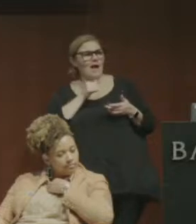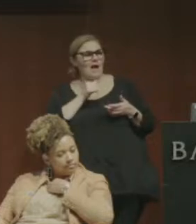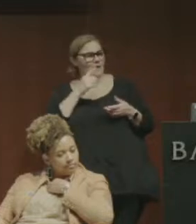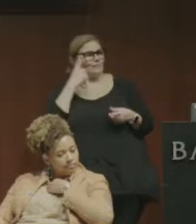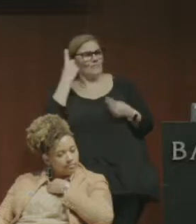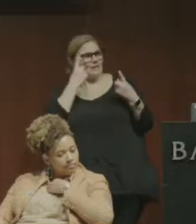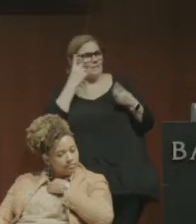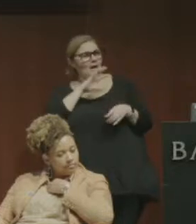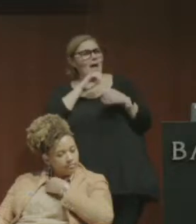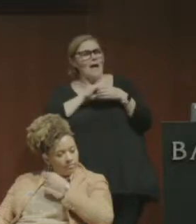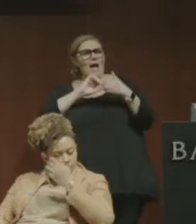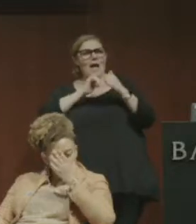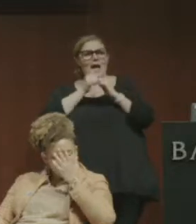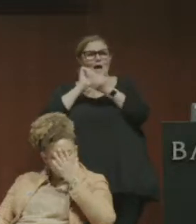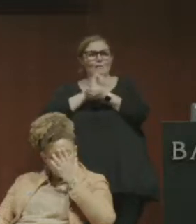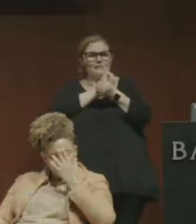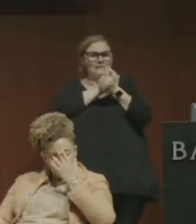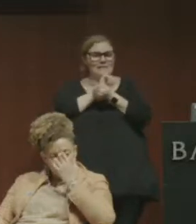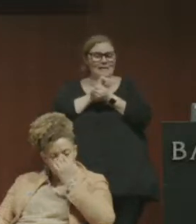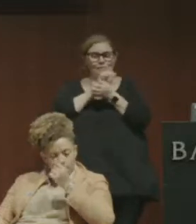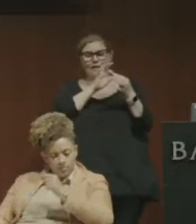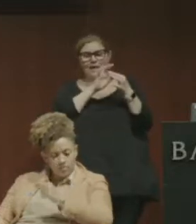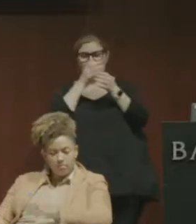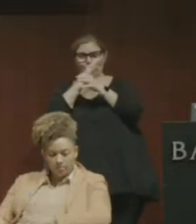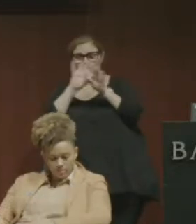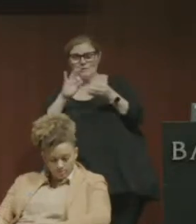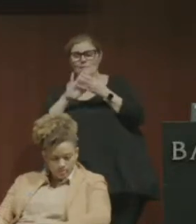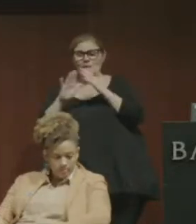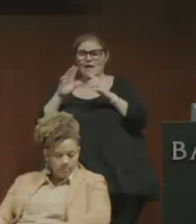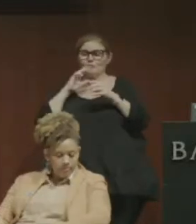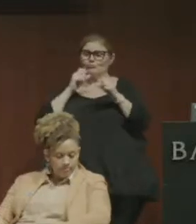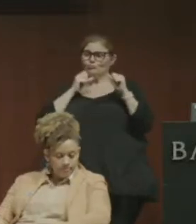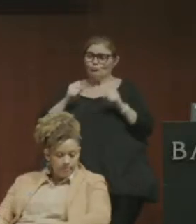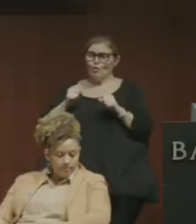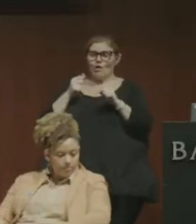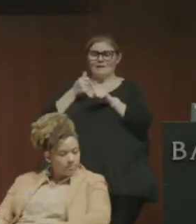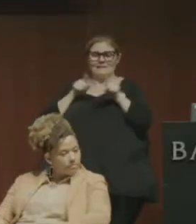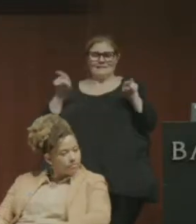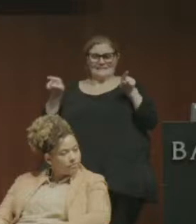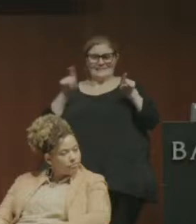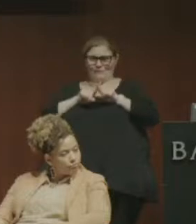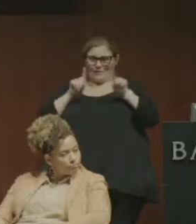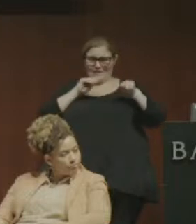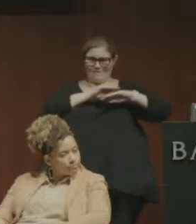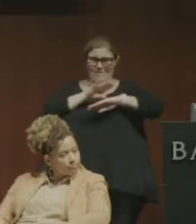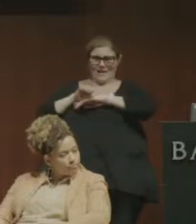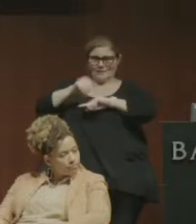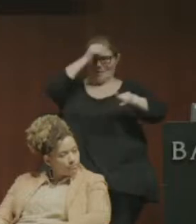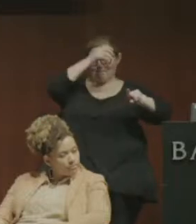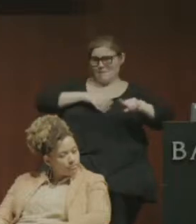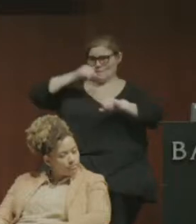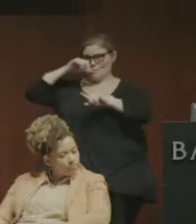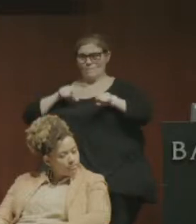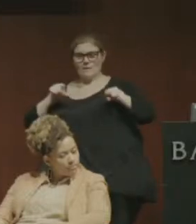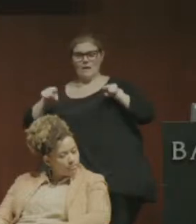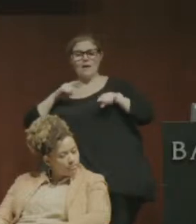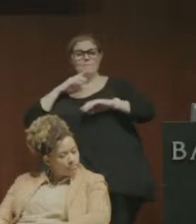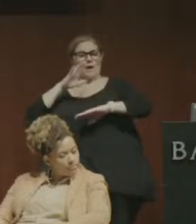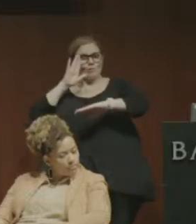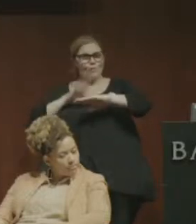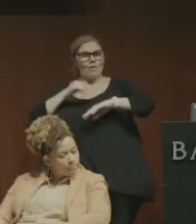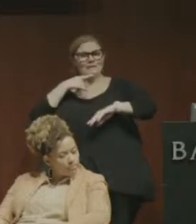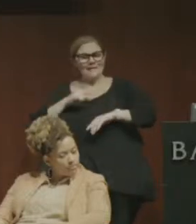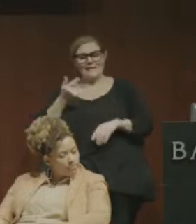account for how slavery and freedom had distinctly gendered effects on men and women by not calling for calling for